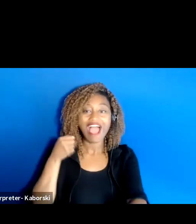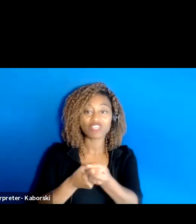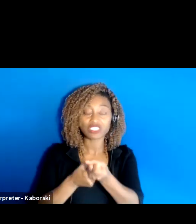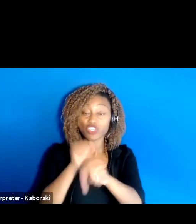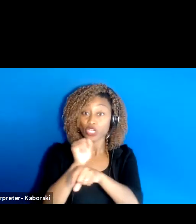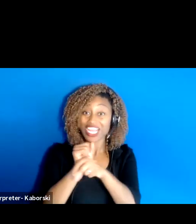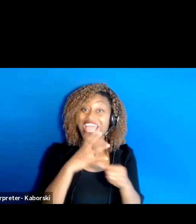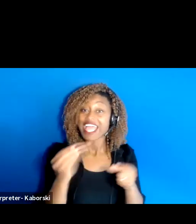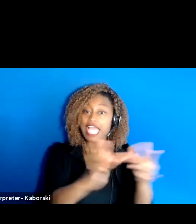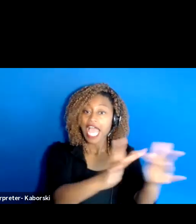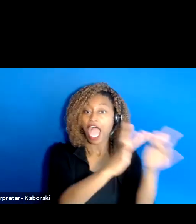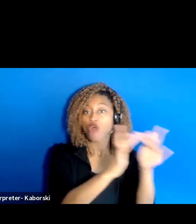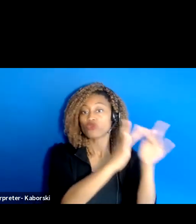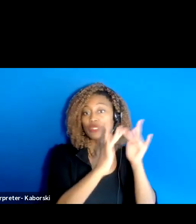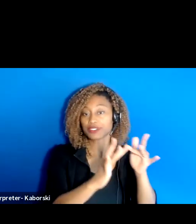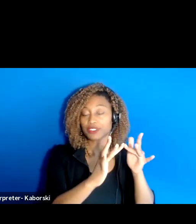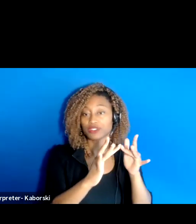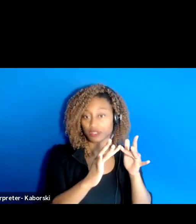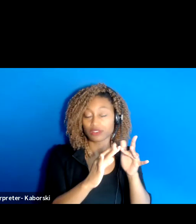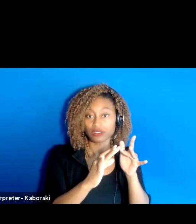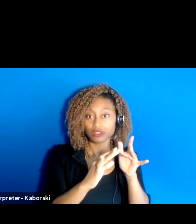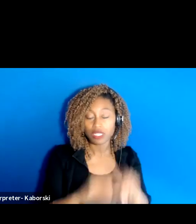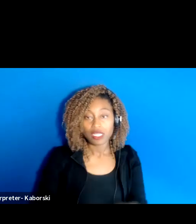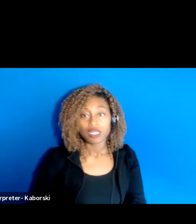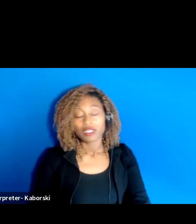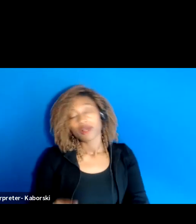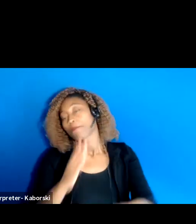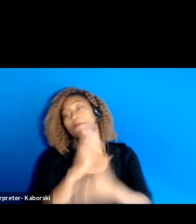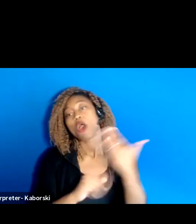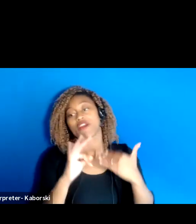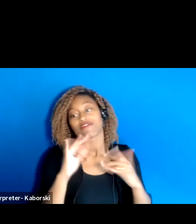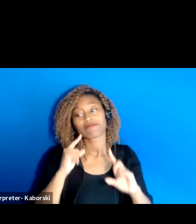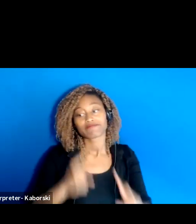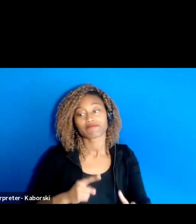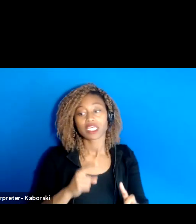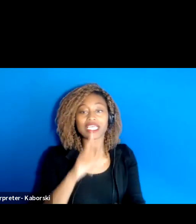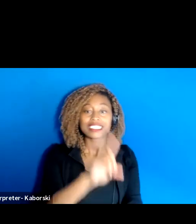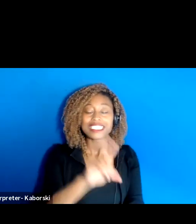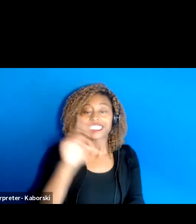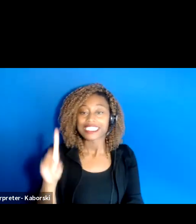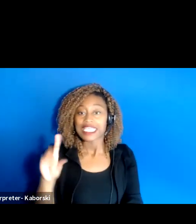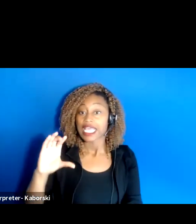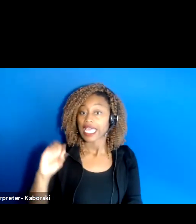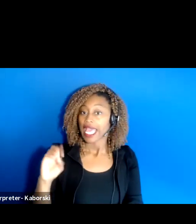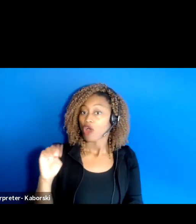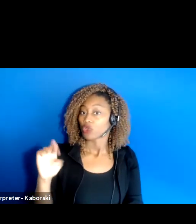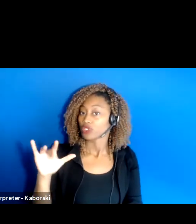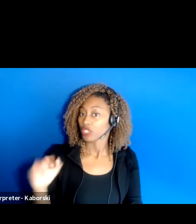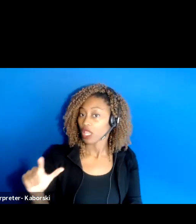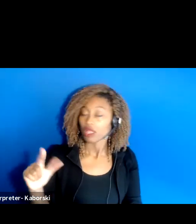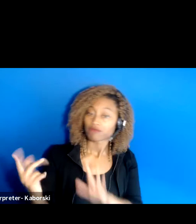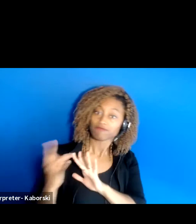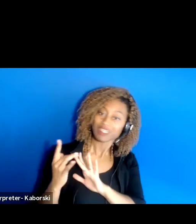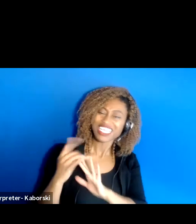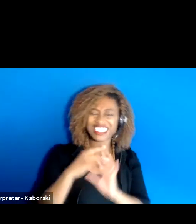that we identified. Because part of it is the DD Council reached out to us and said, we